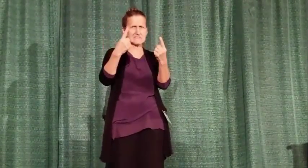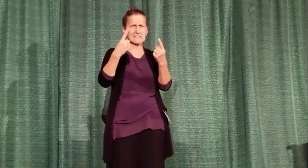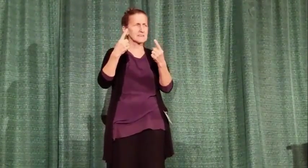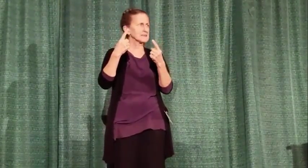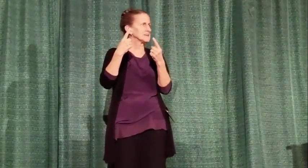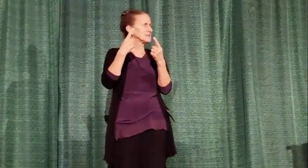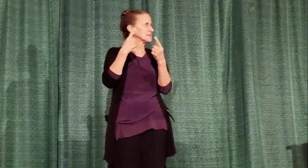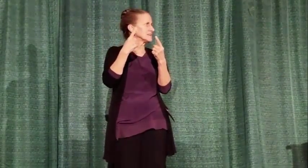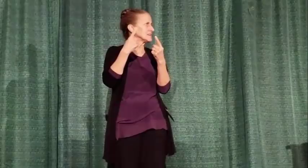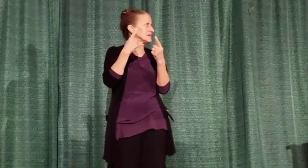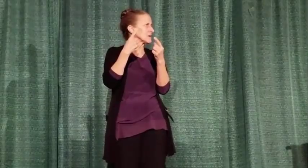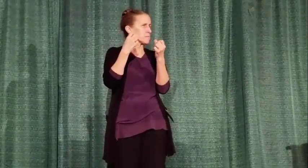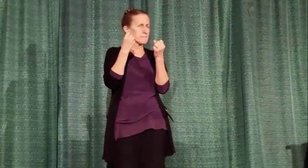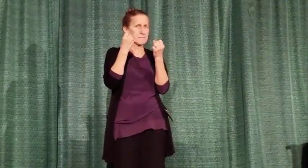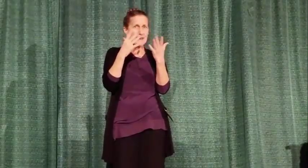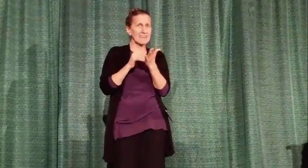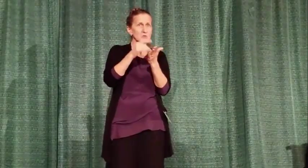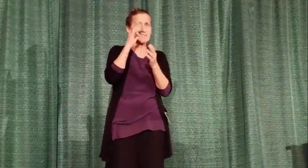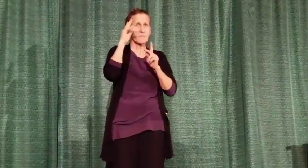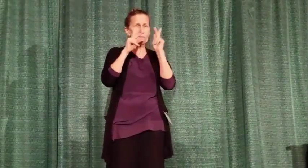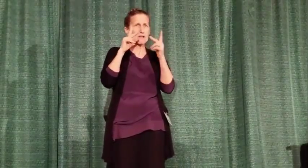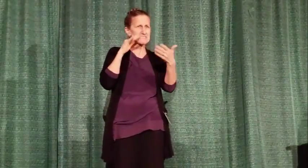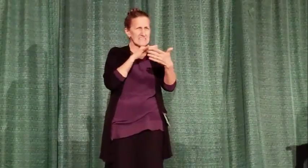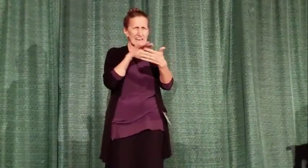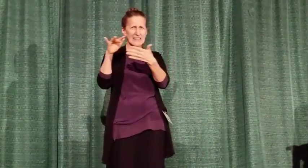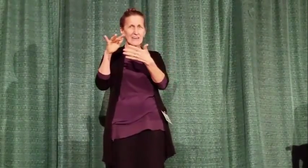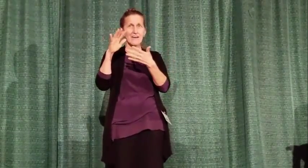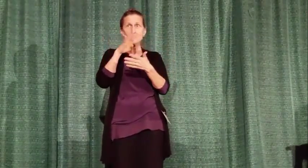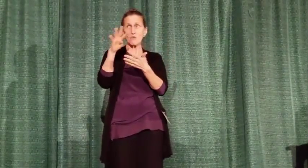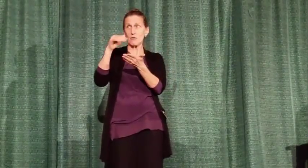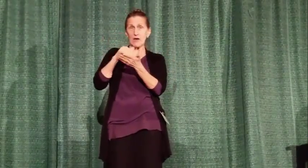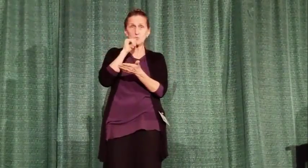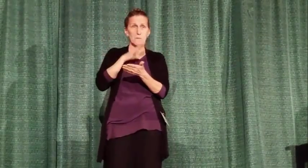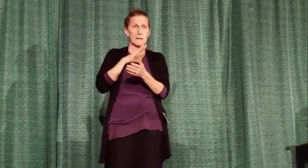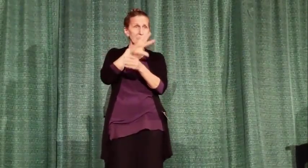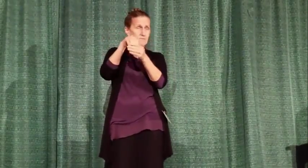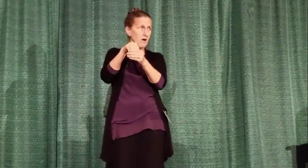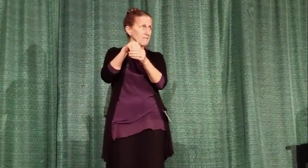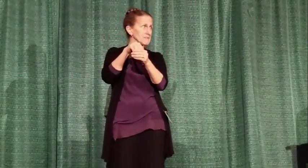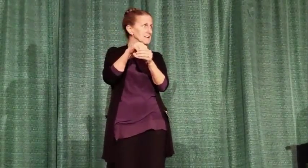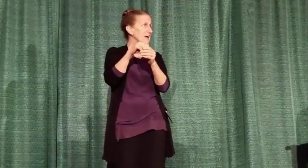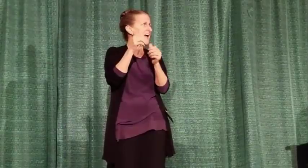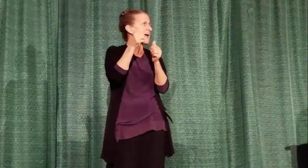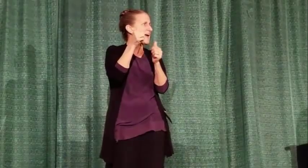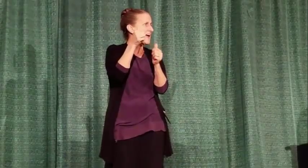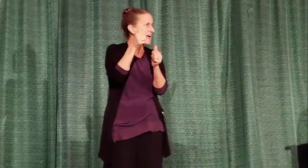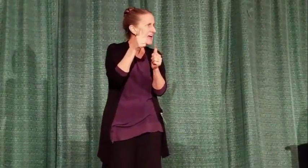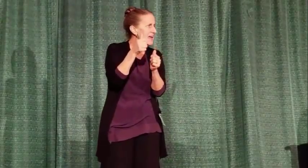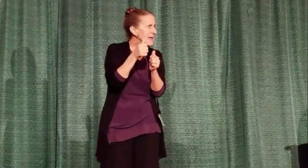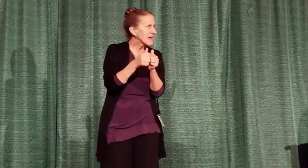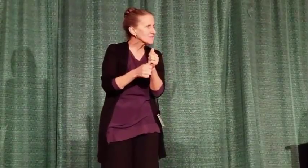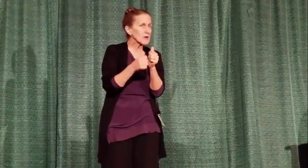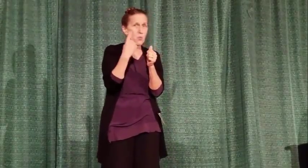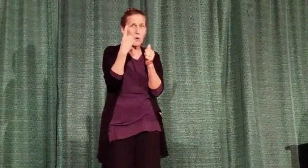but on for decades, using many thousands of people, this study had 44,000 women in it. And it showed for every one